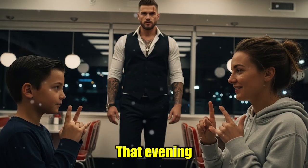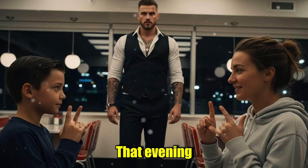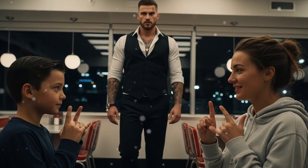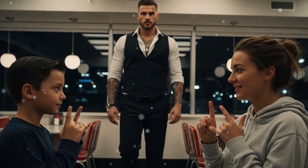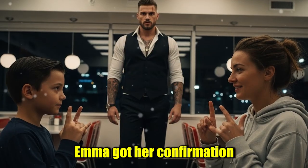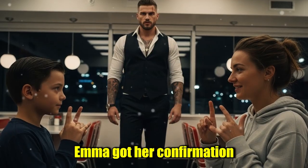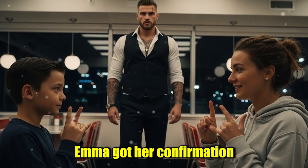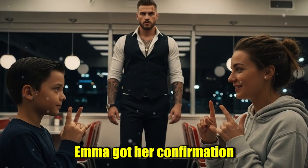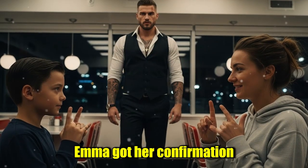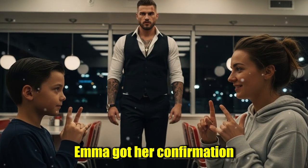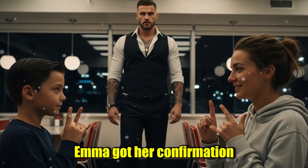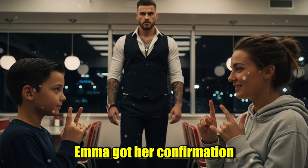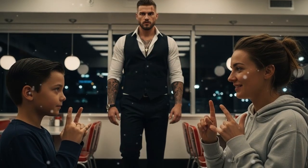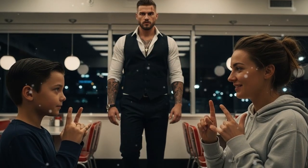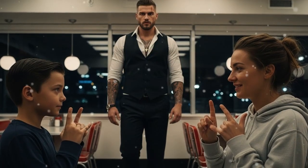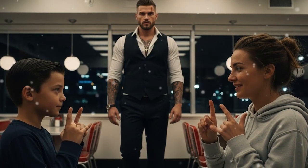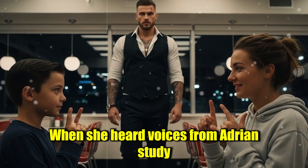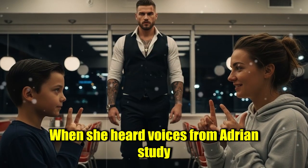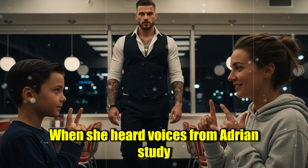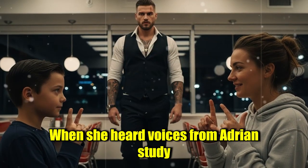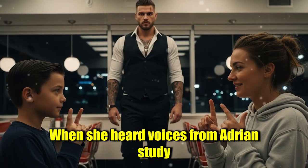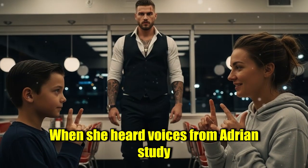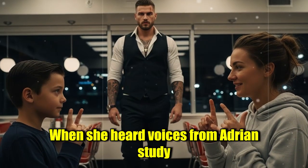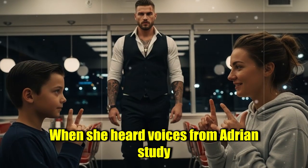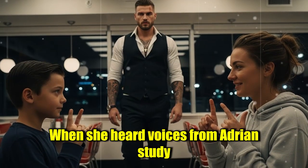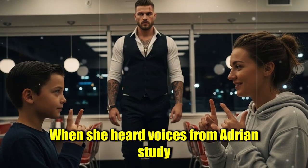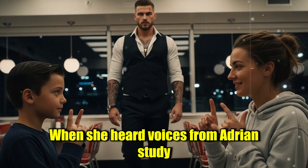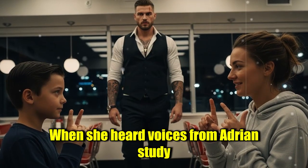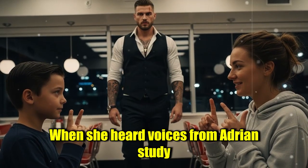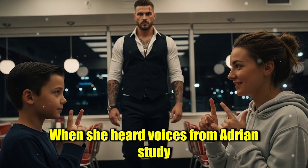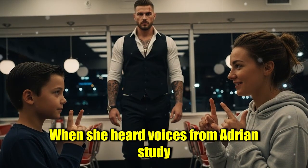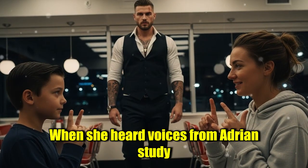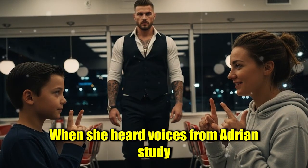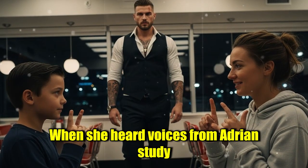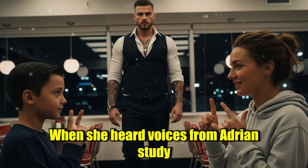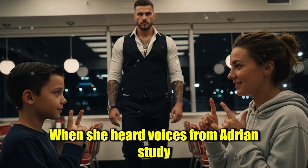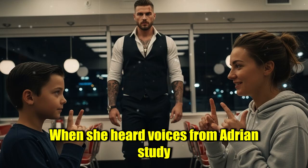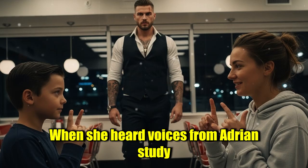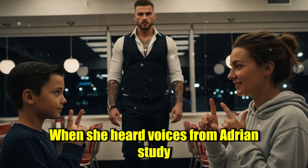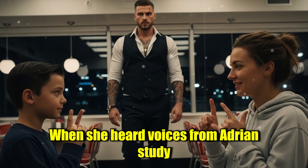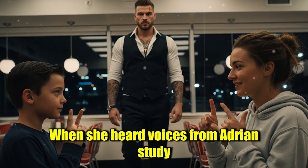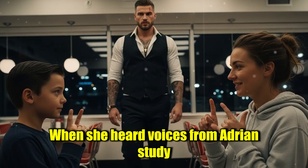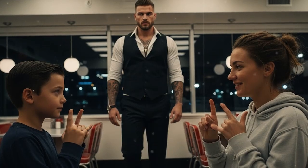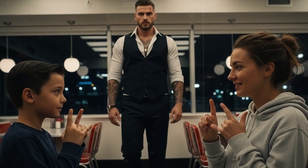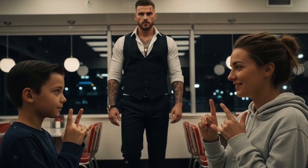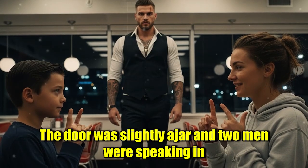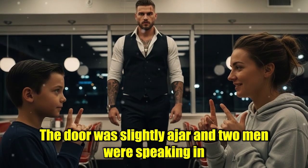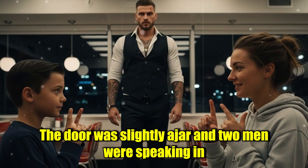evening, Emma got her confirmation. She was in the kitchen making Luca a late snack when she heard voices from Adrian's study. The door